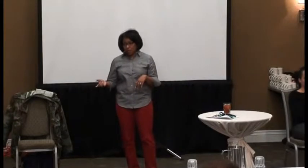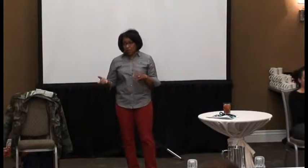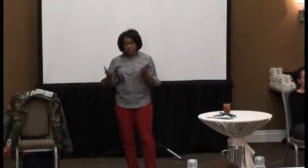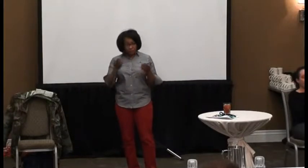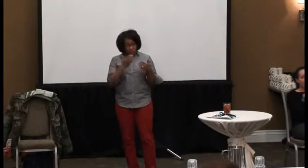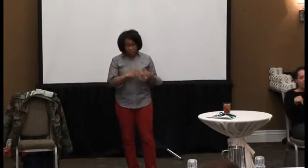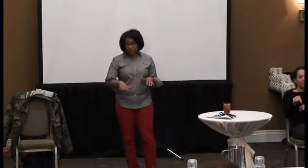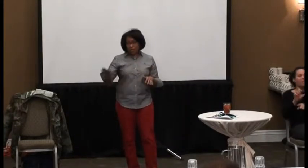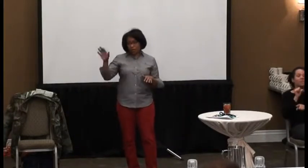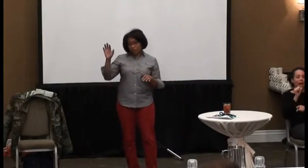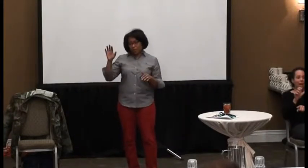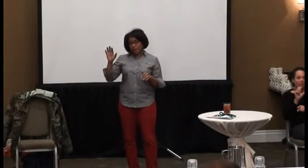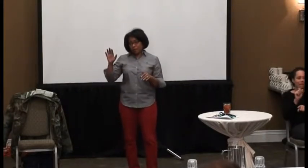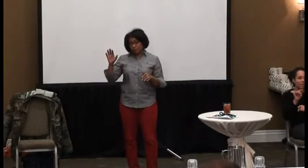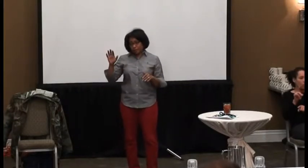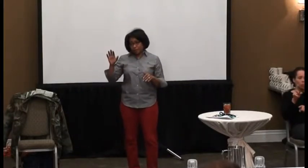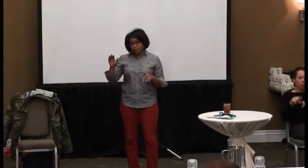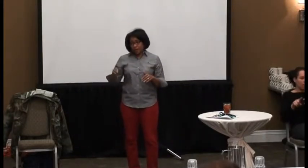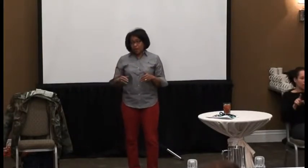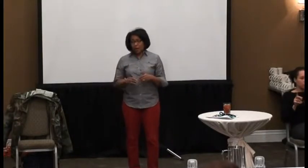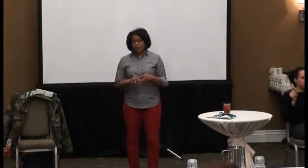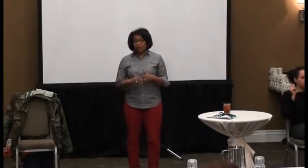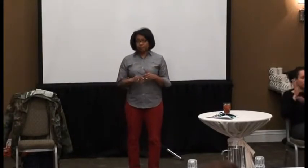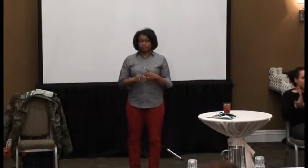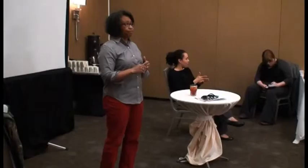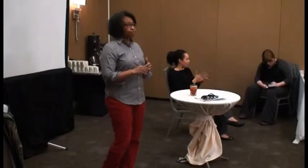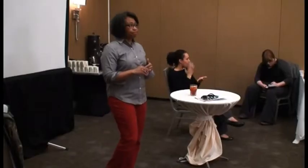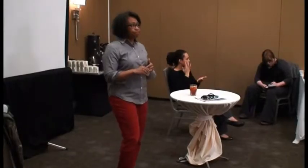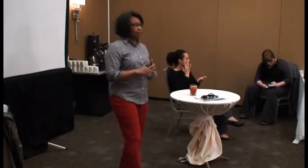non-stimulants, because the kids are going to have some rebound.